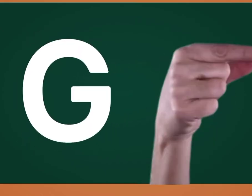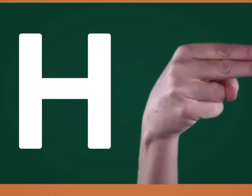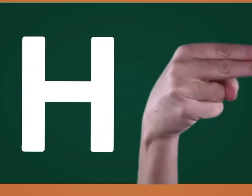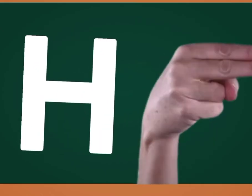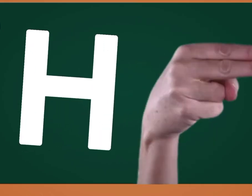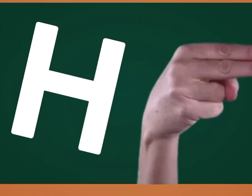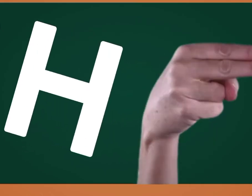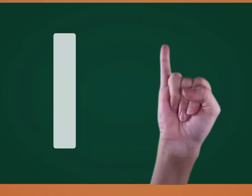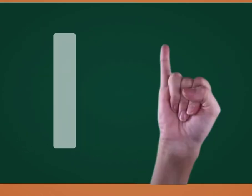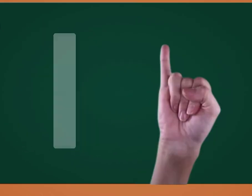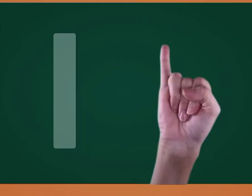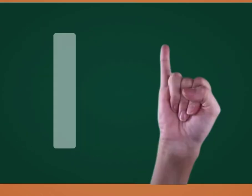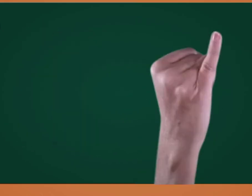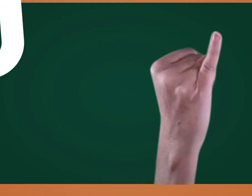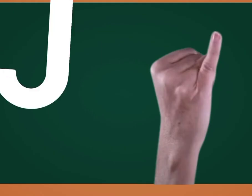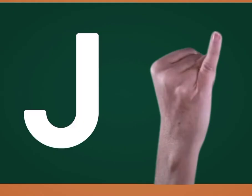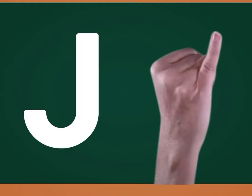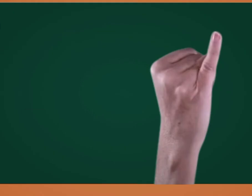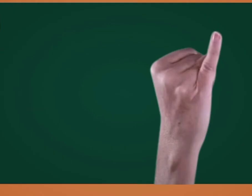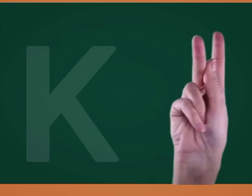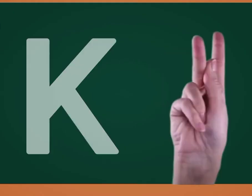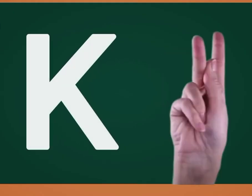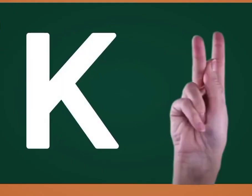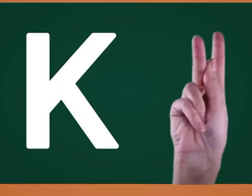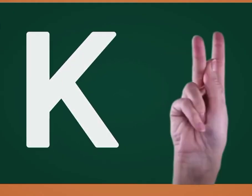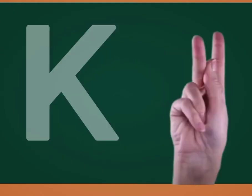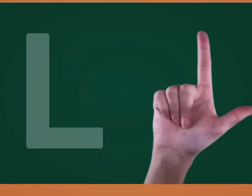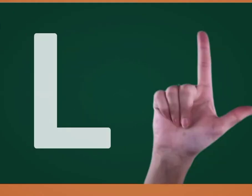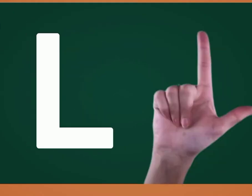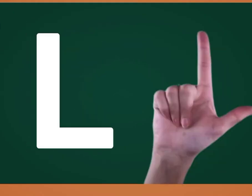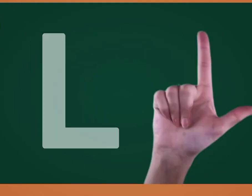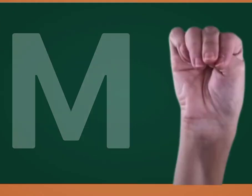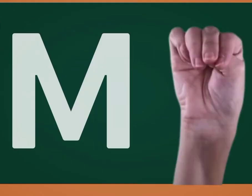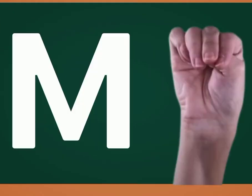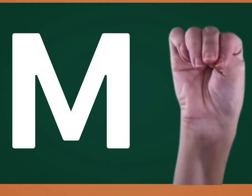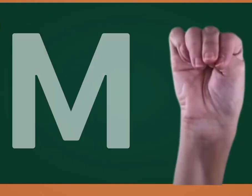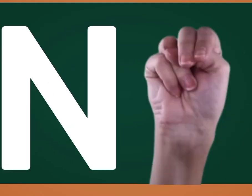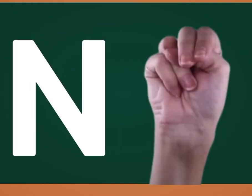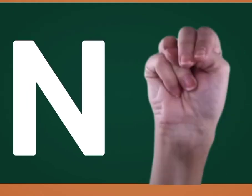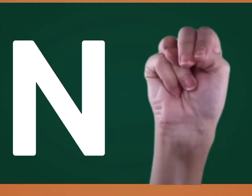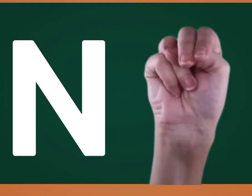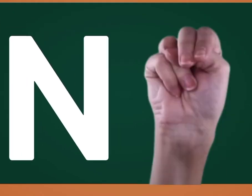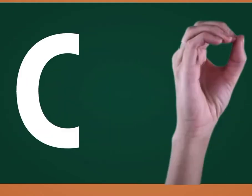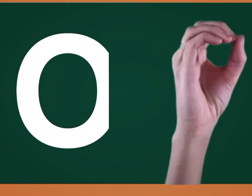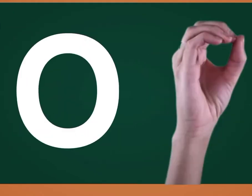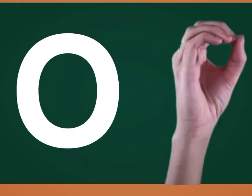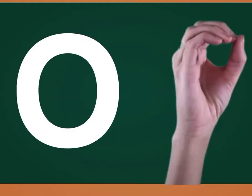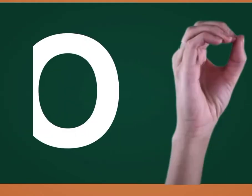H, I, J, K, L, M, N, O,